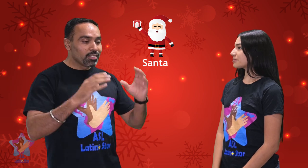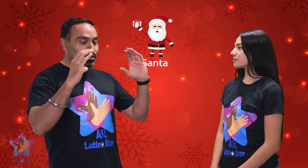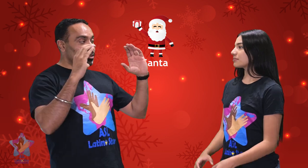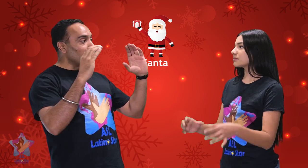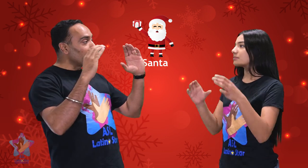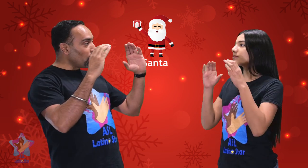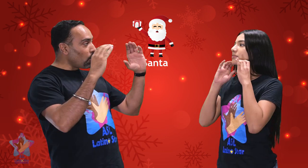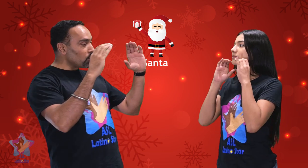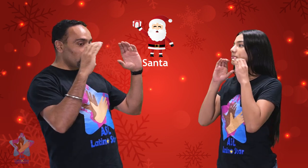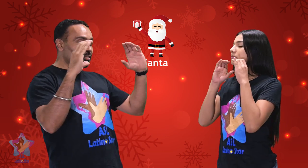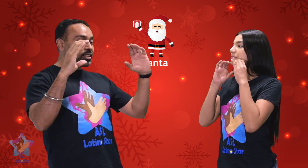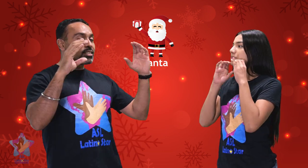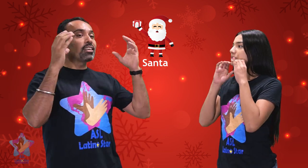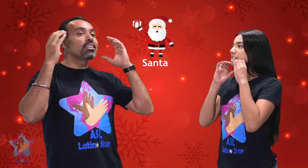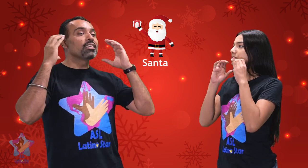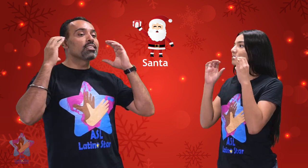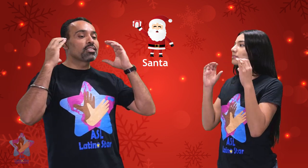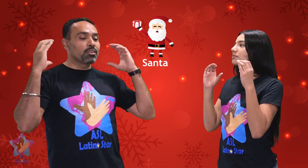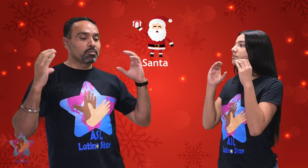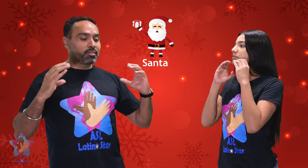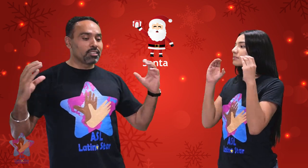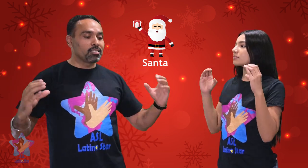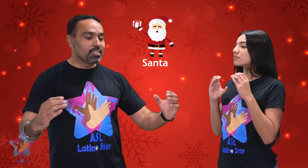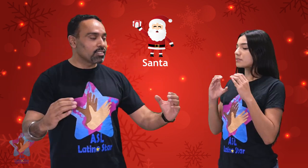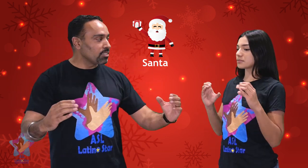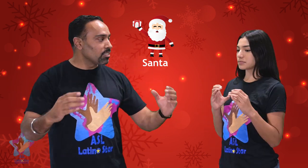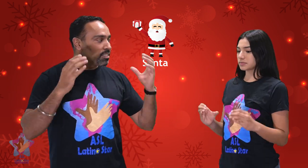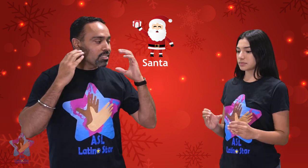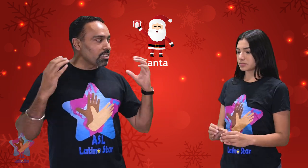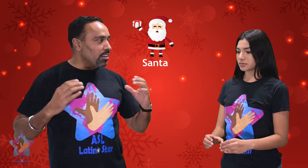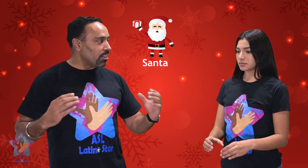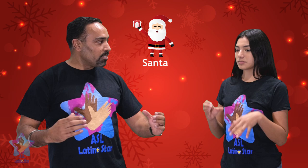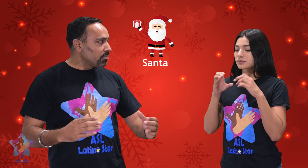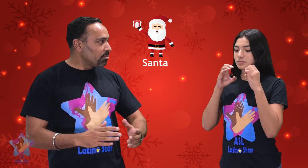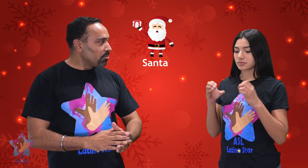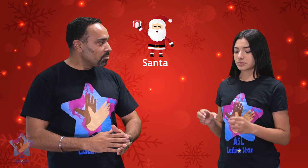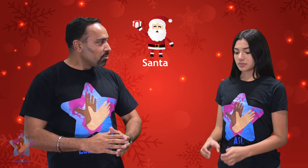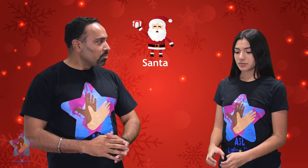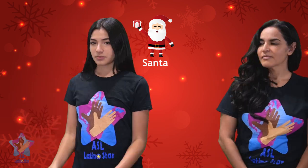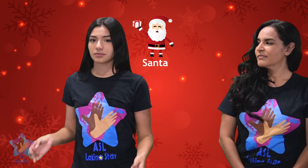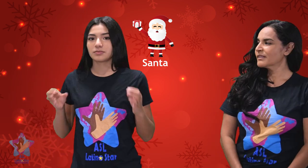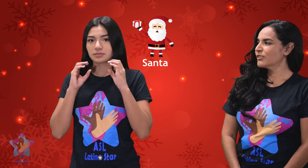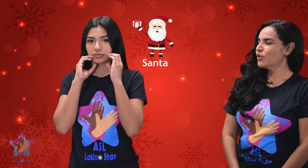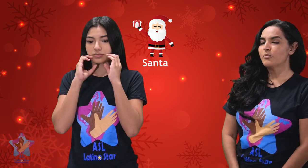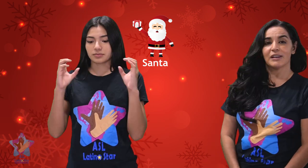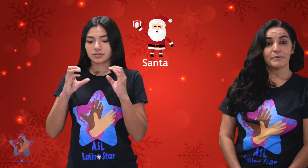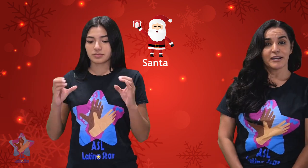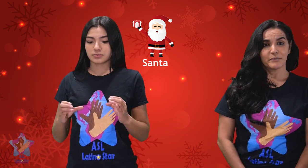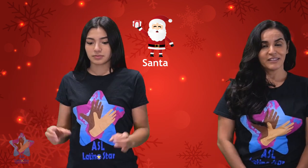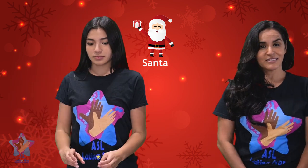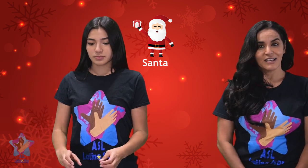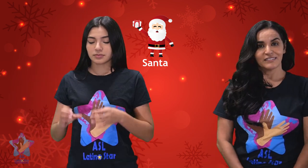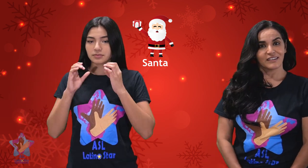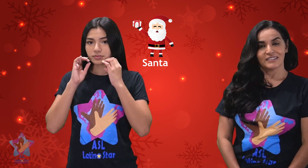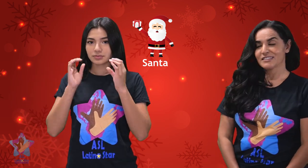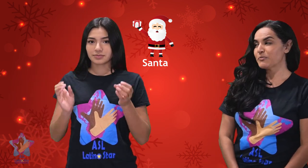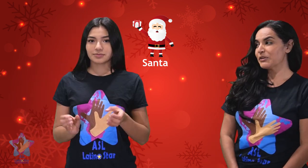So Santa Claus, like with a C. So this is Santa. Como la barba de Santa, que está muy